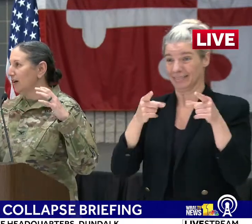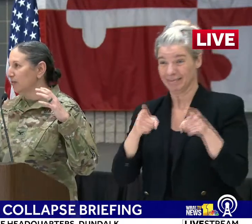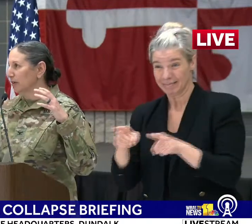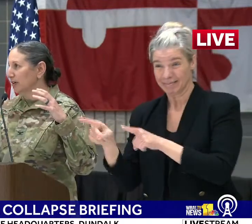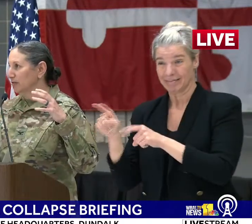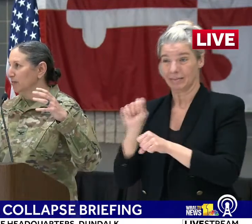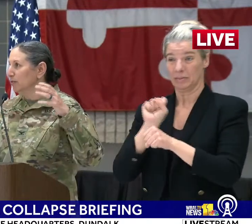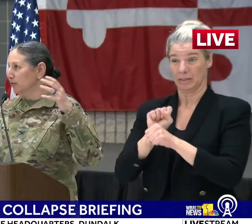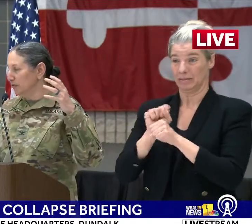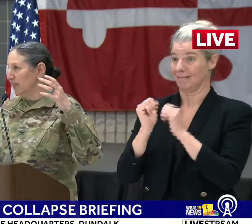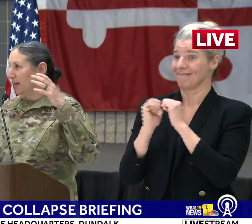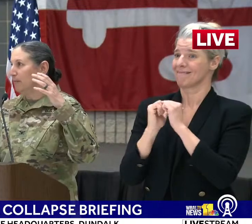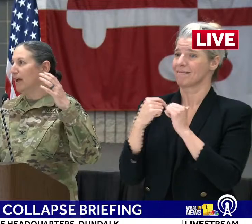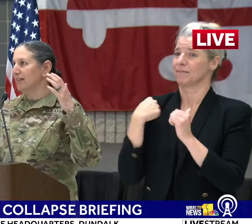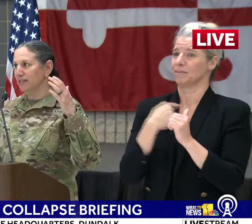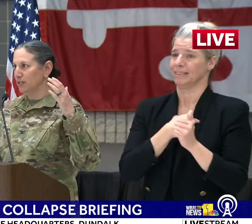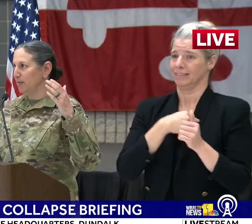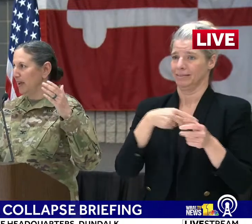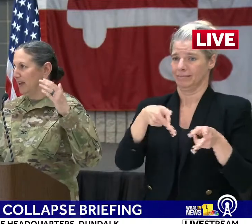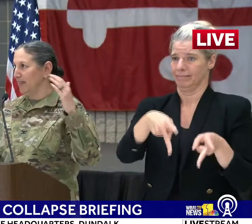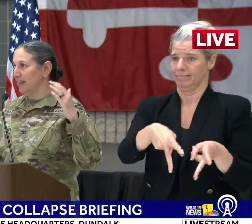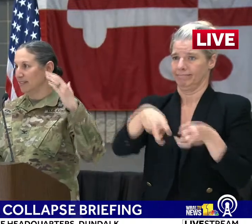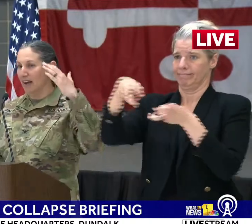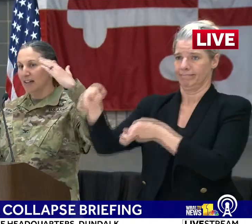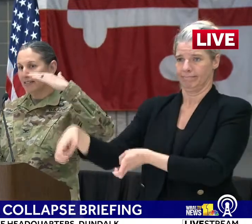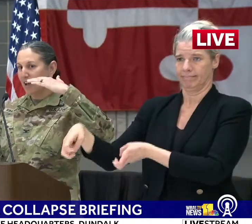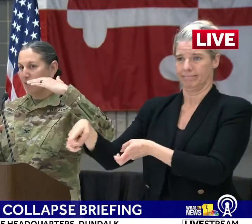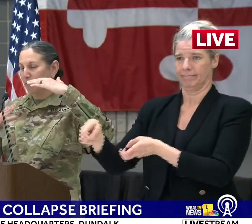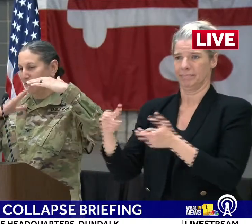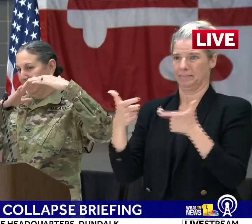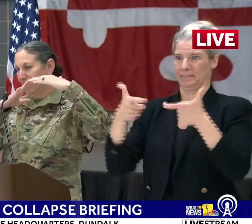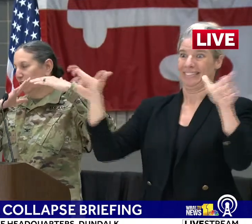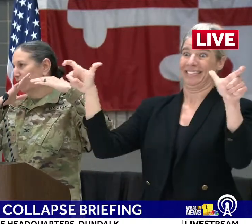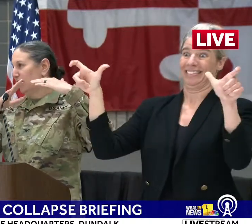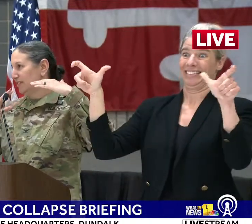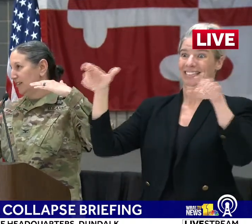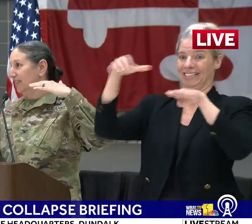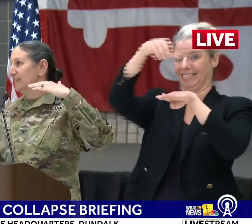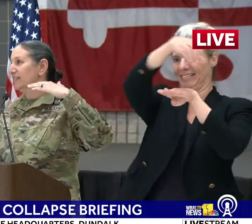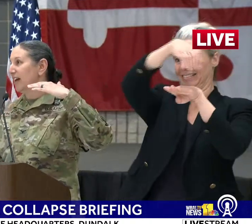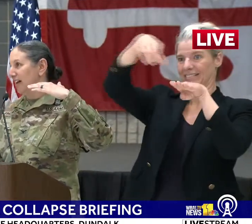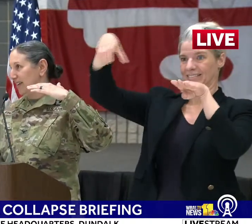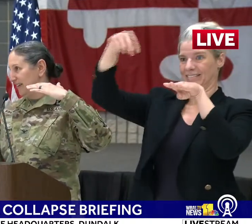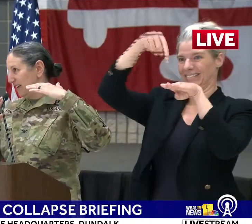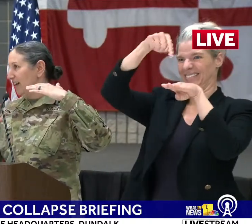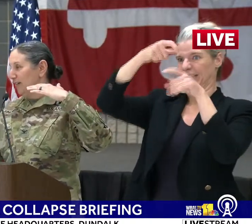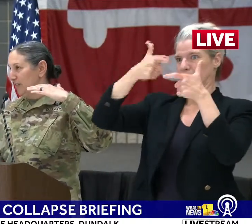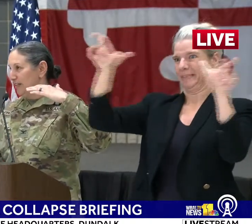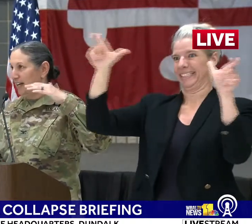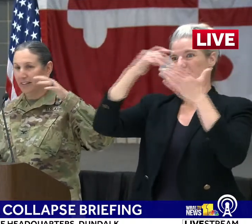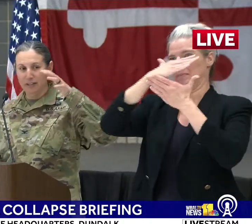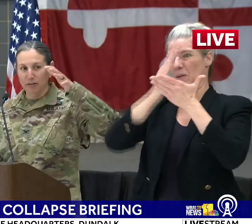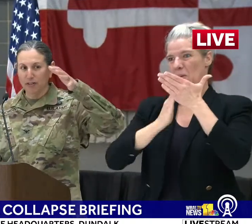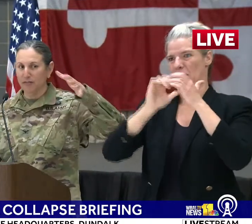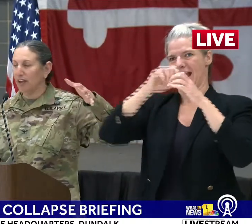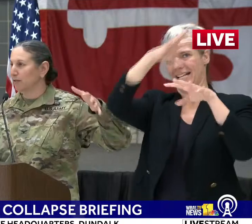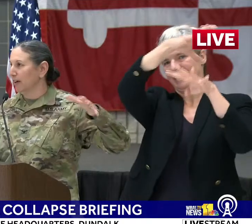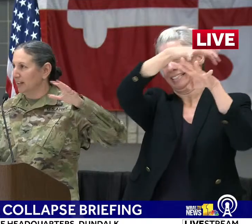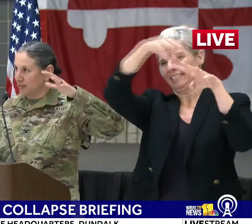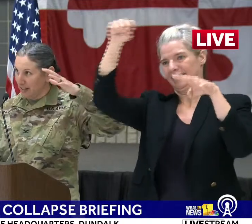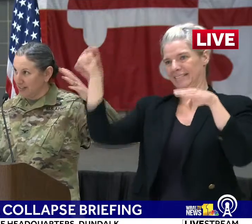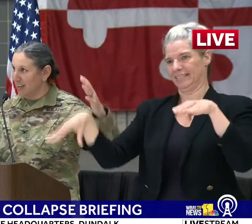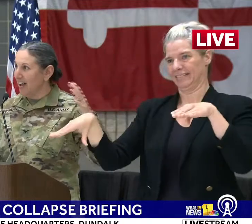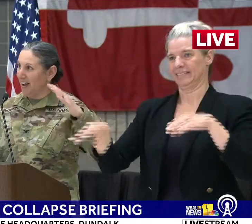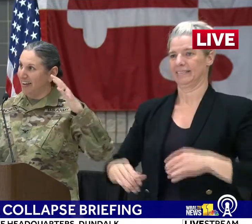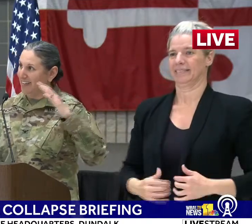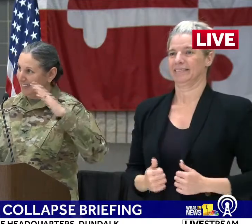work on how we're going to remove that massive span that's on top, laying across, and on the side of the dolly. You also